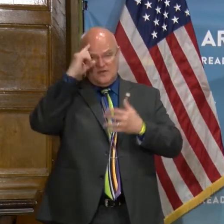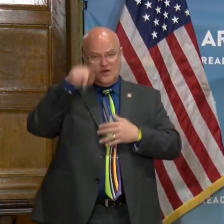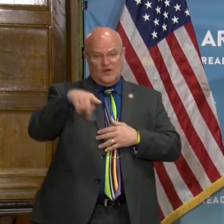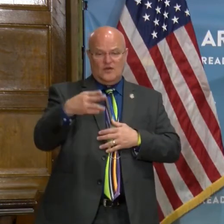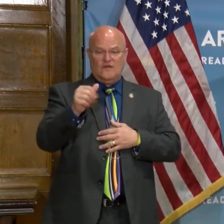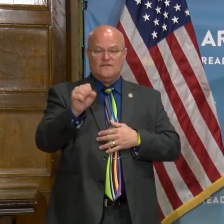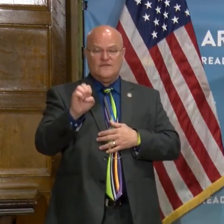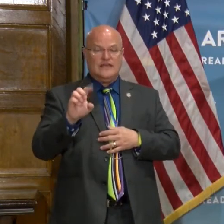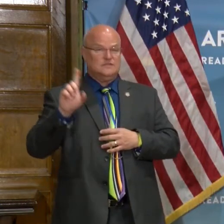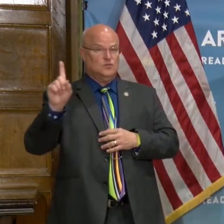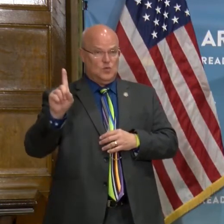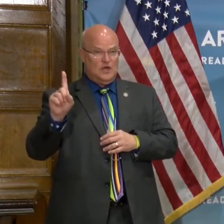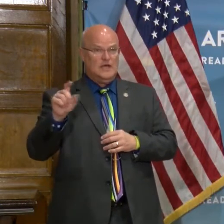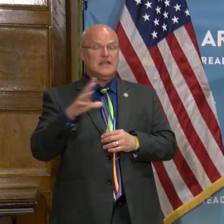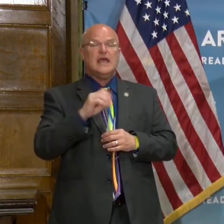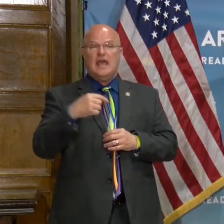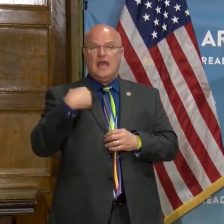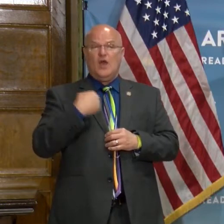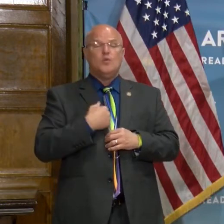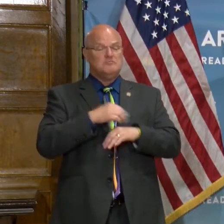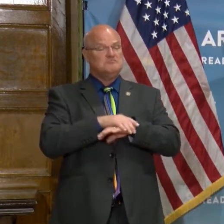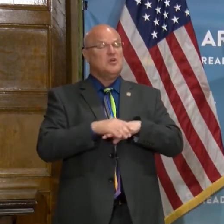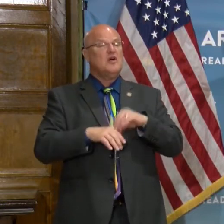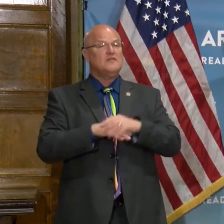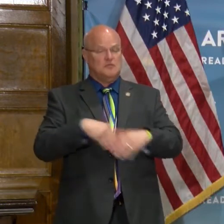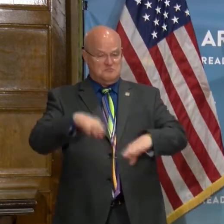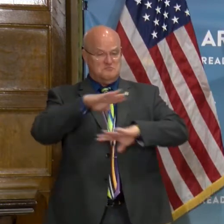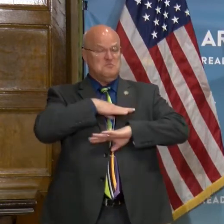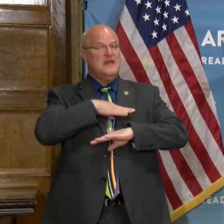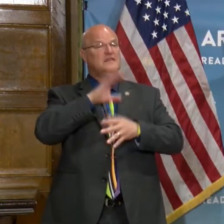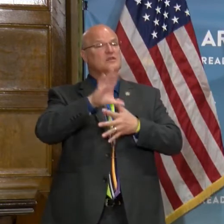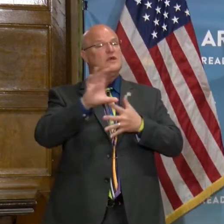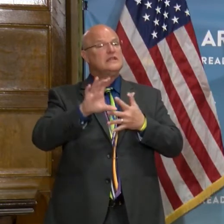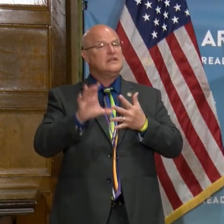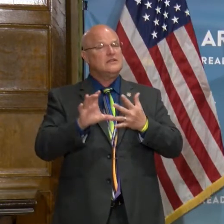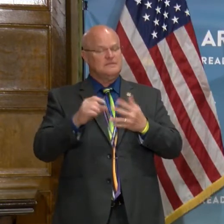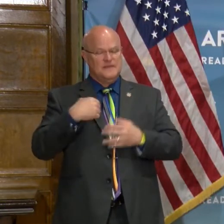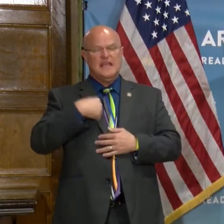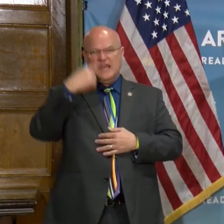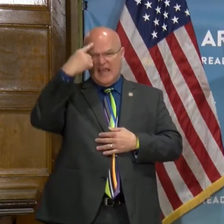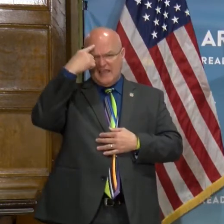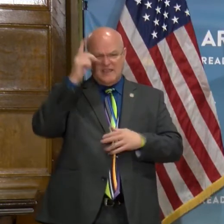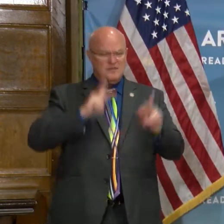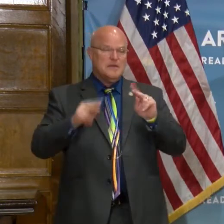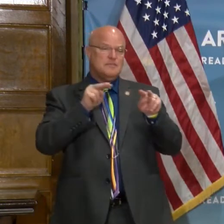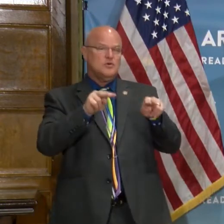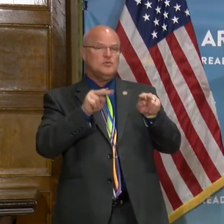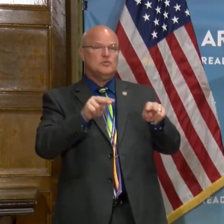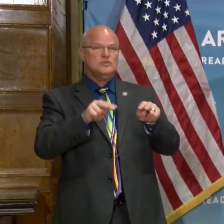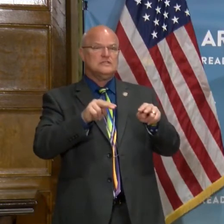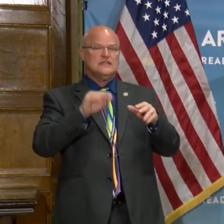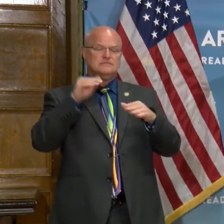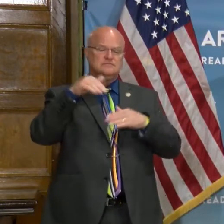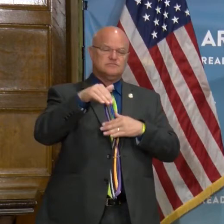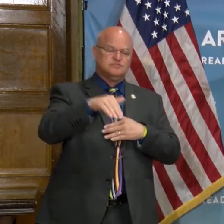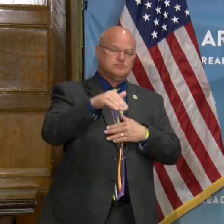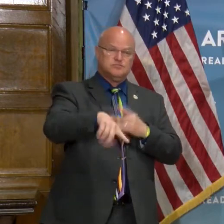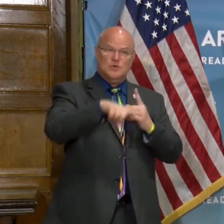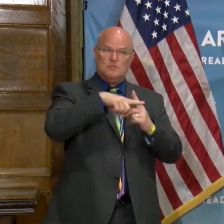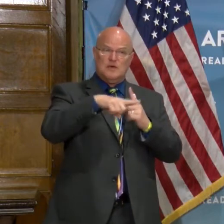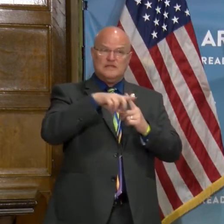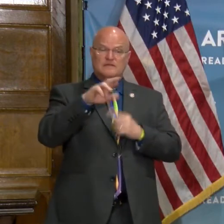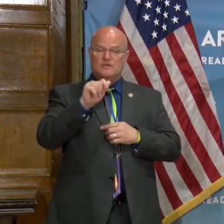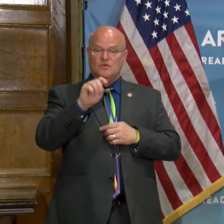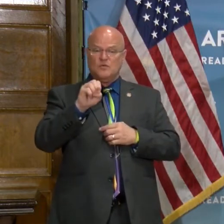one, and we were comfortable that we met those criteria, and I think Anybody who looks at the decline in positivity,